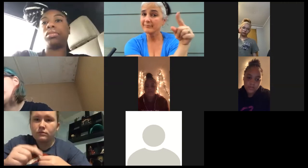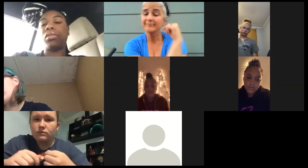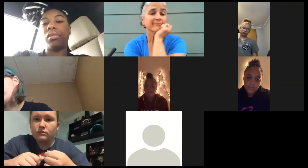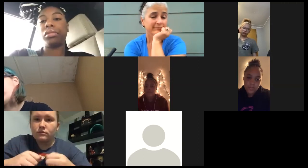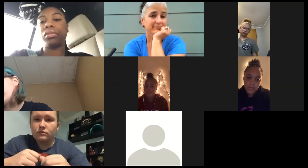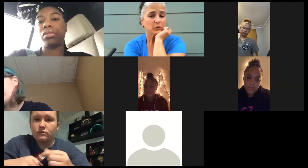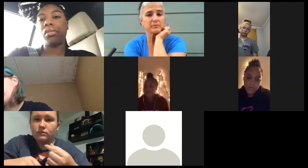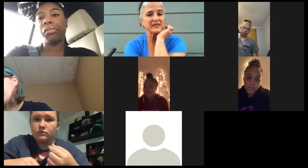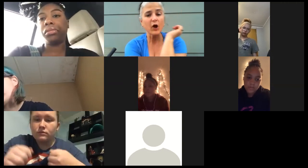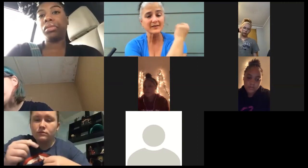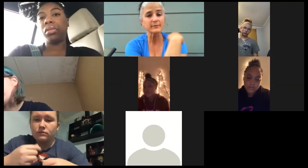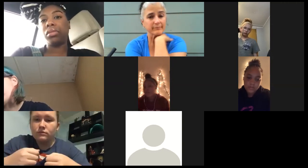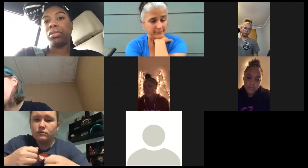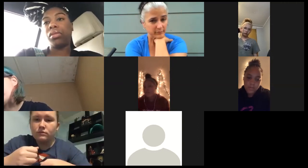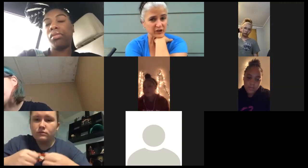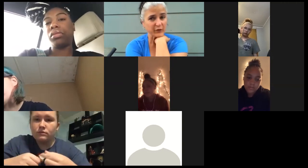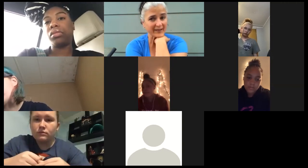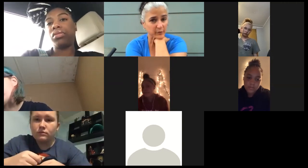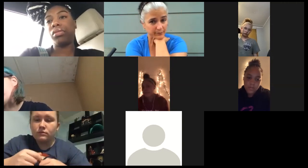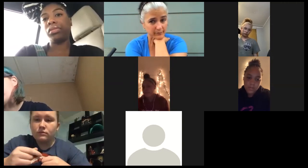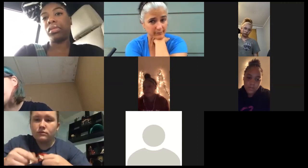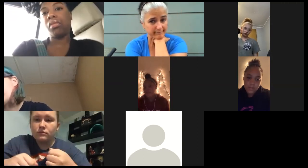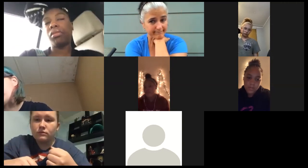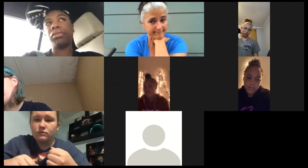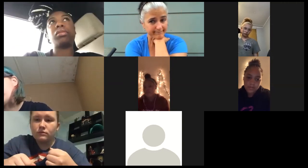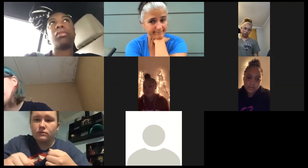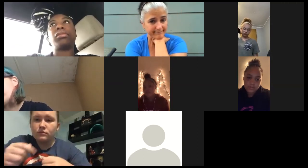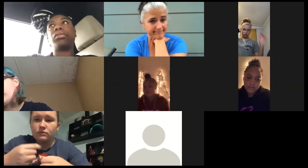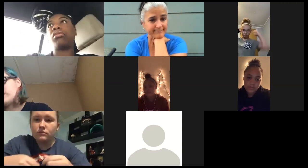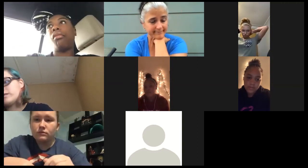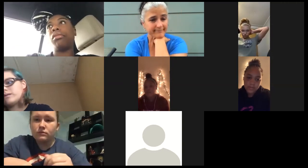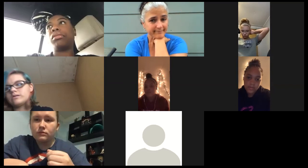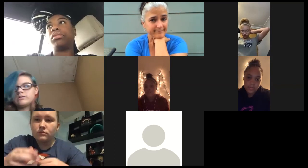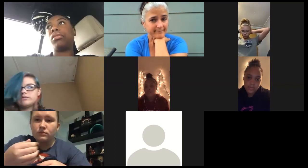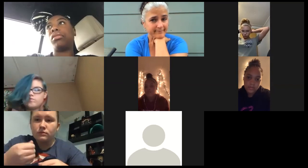language with Miss Lawson. She's a friend.